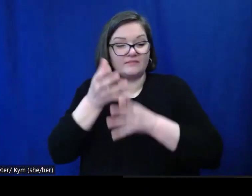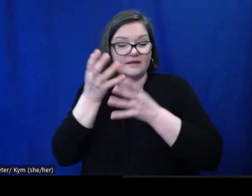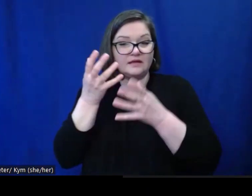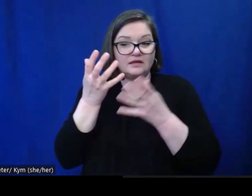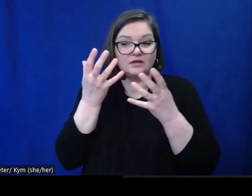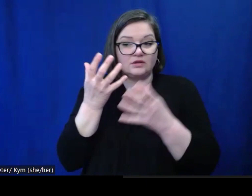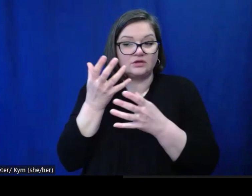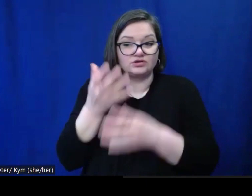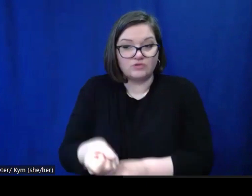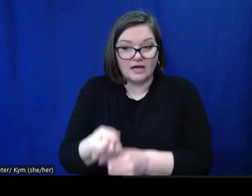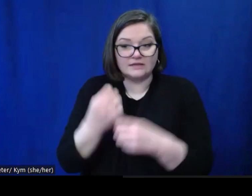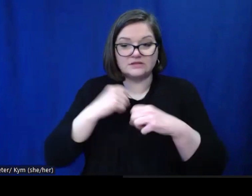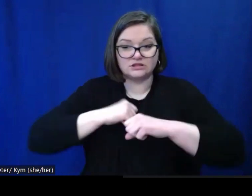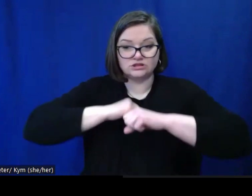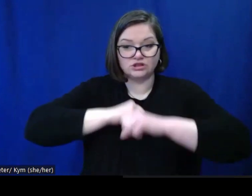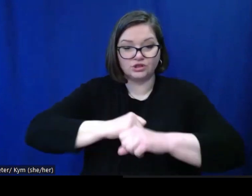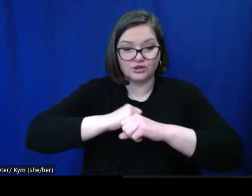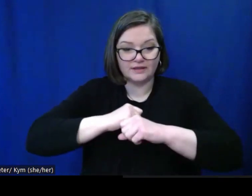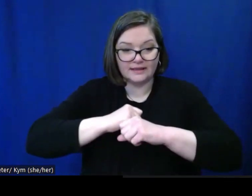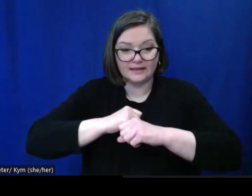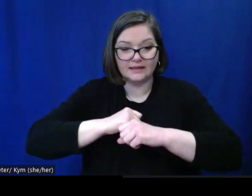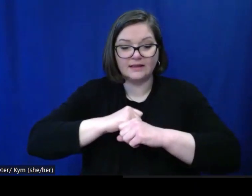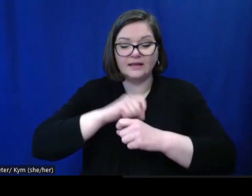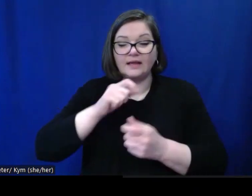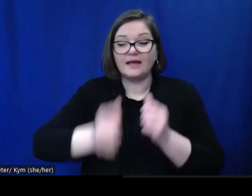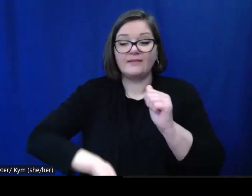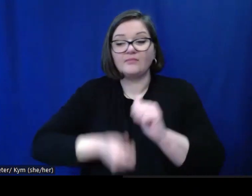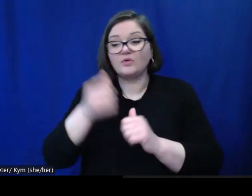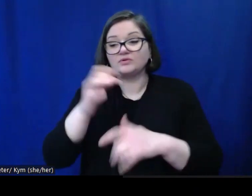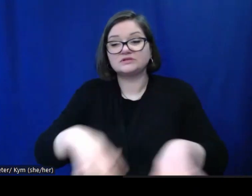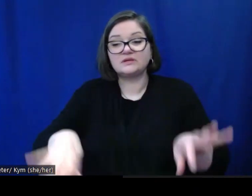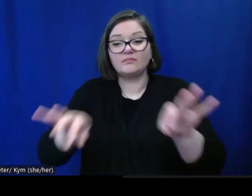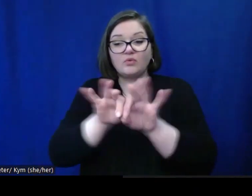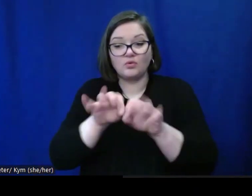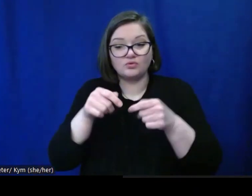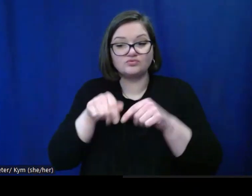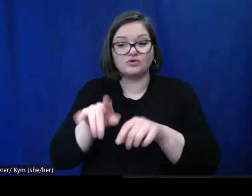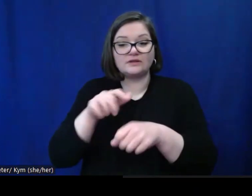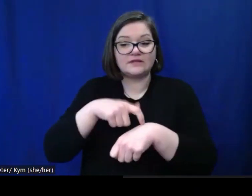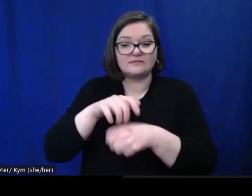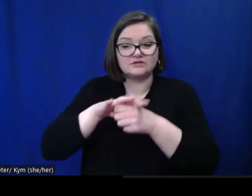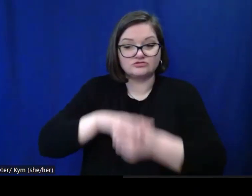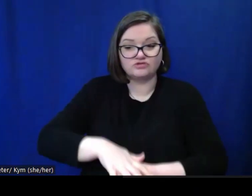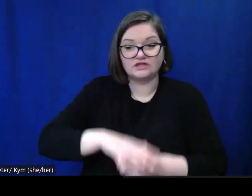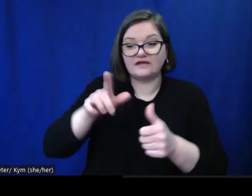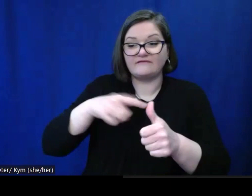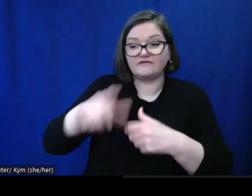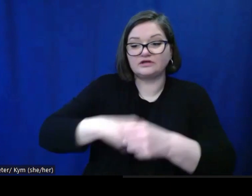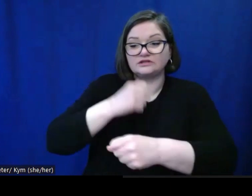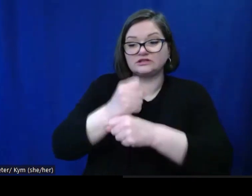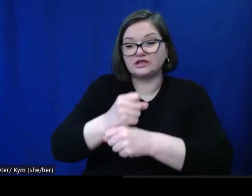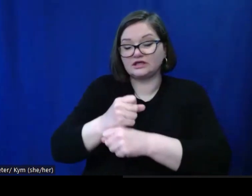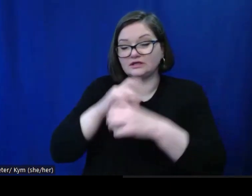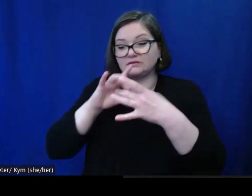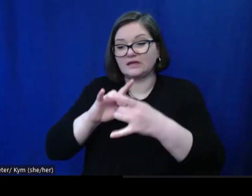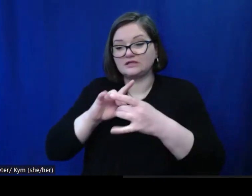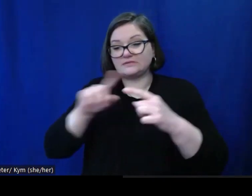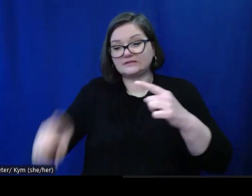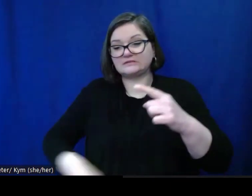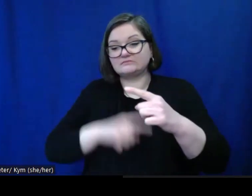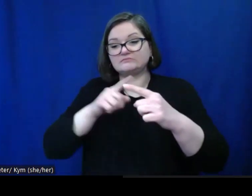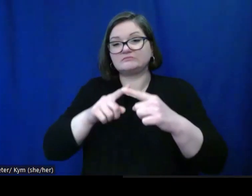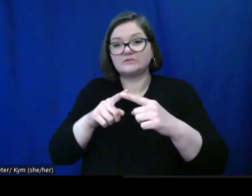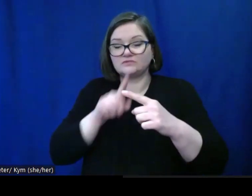of closeness, especially and most importantly in times of stress, right? And so that first year attachment cycle is so important.